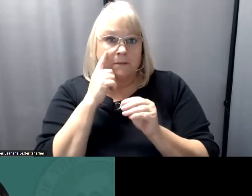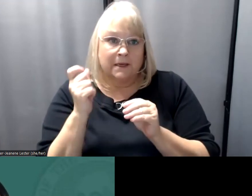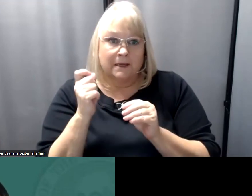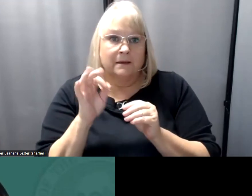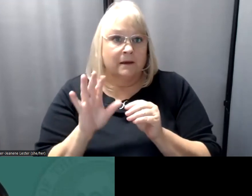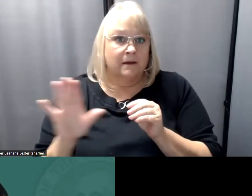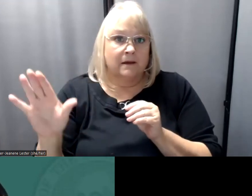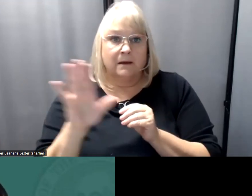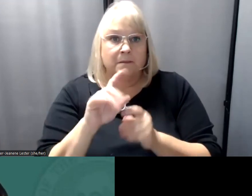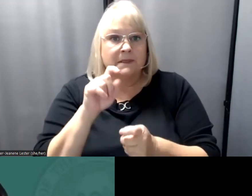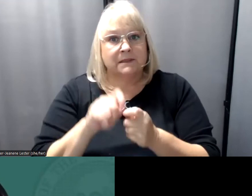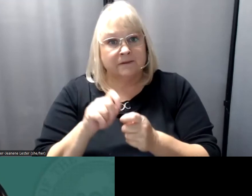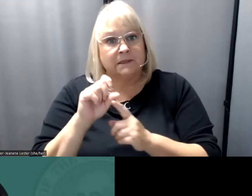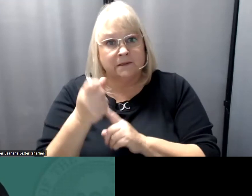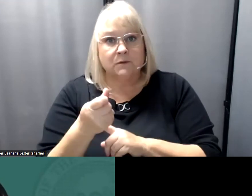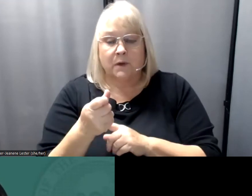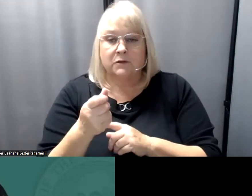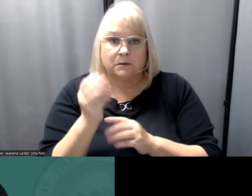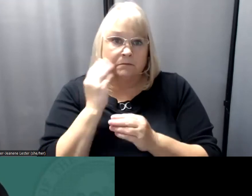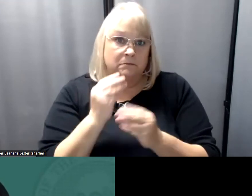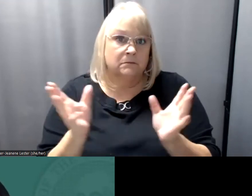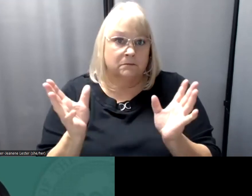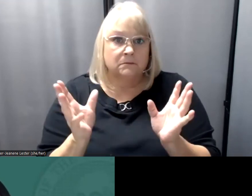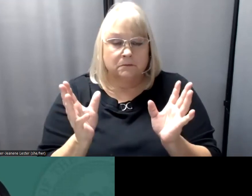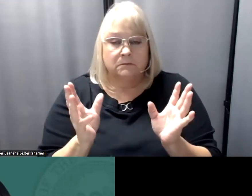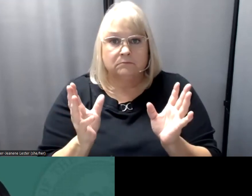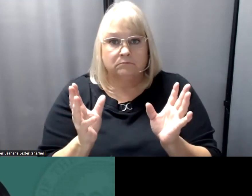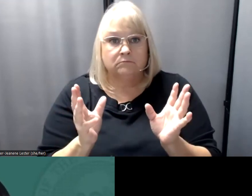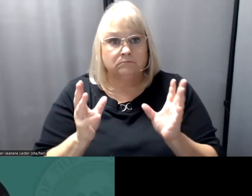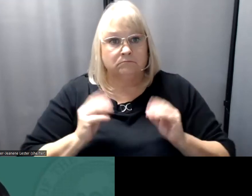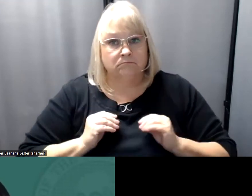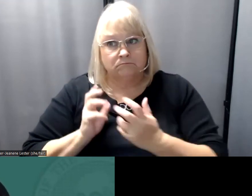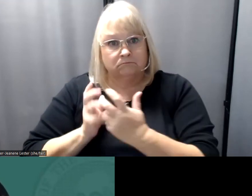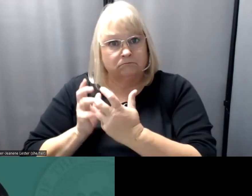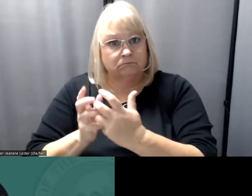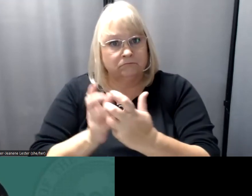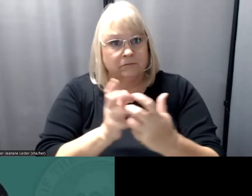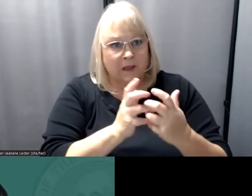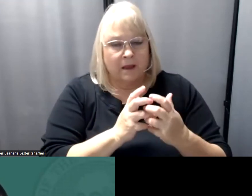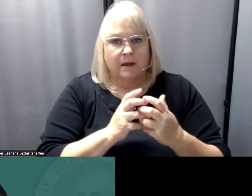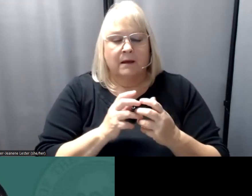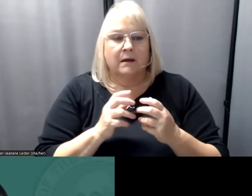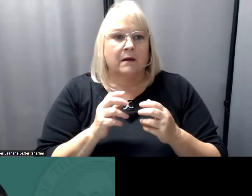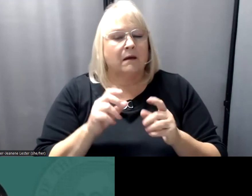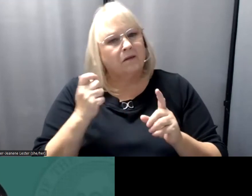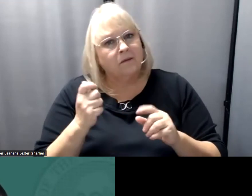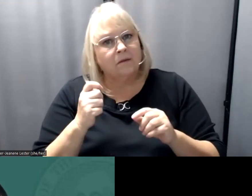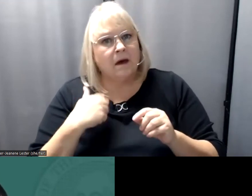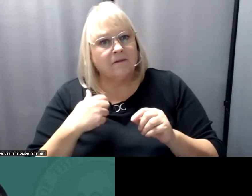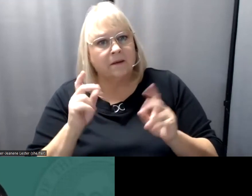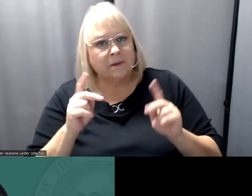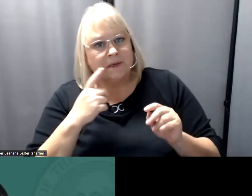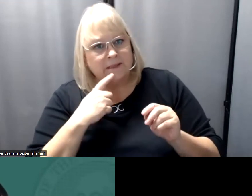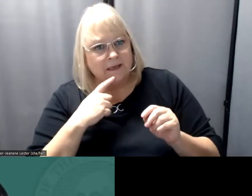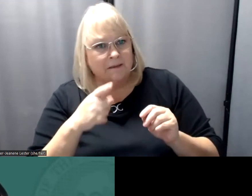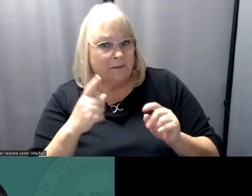their specific situation, right? Versus on this end, I've had people say to me, you may have heard